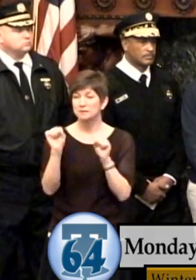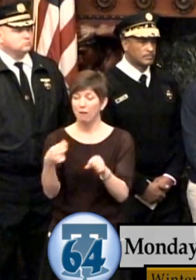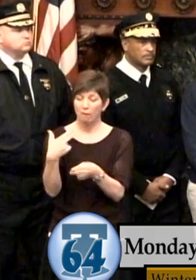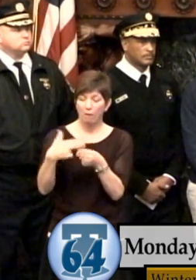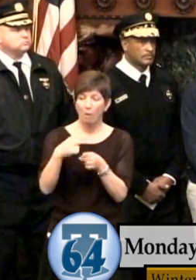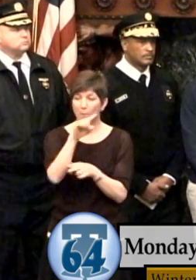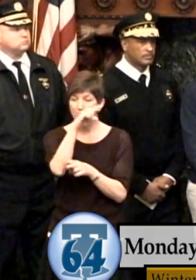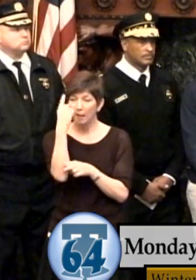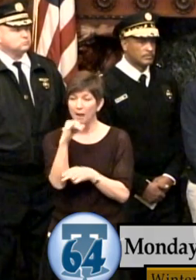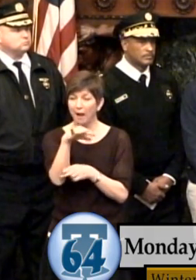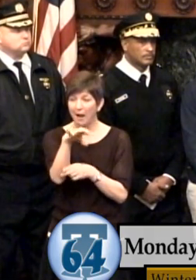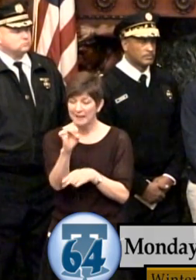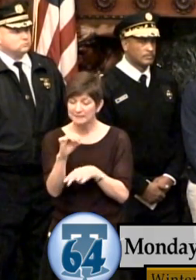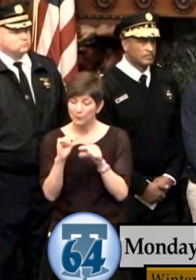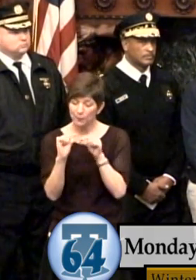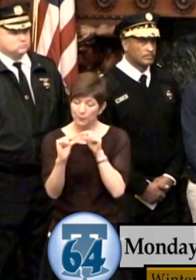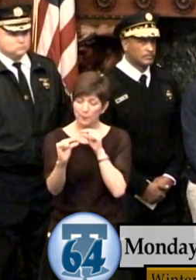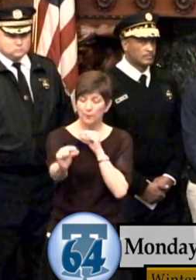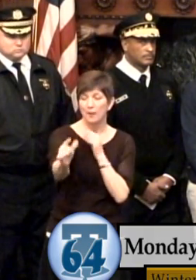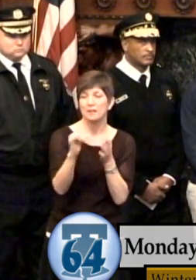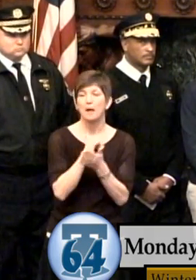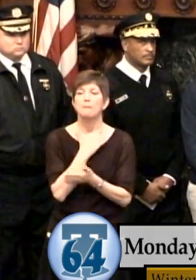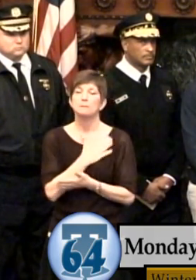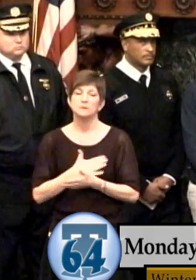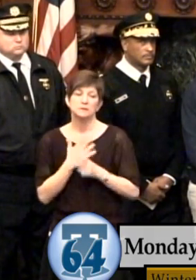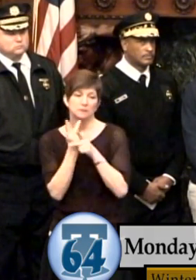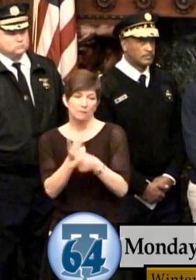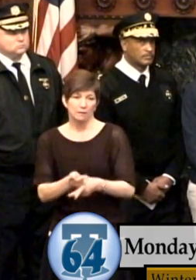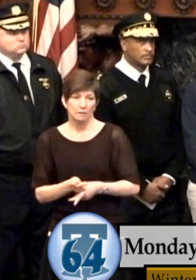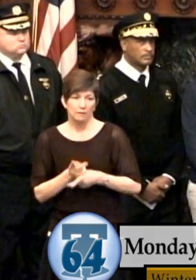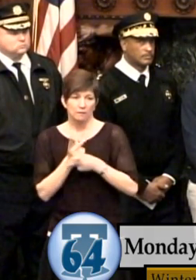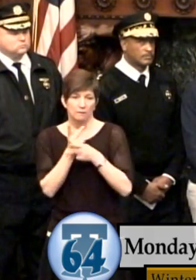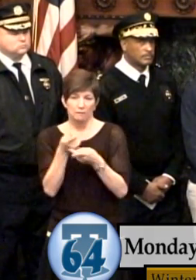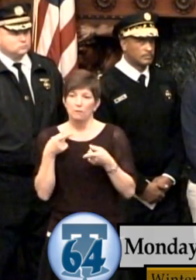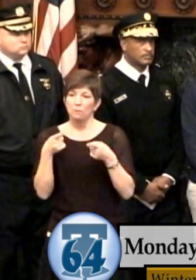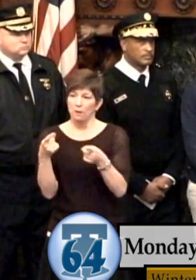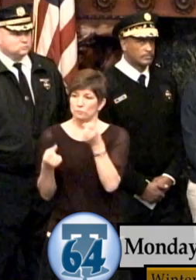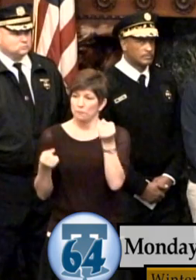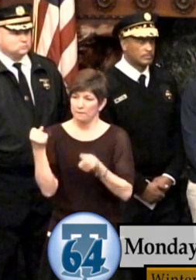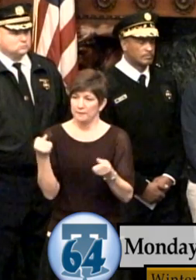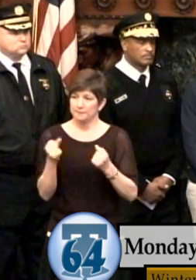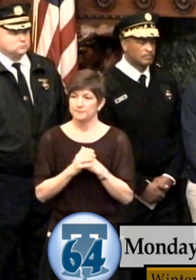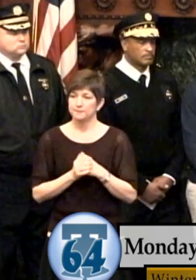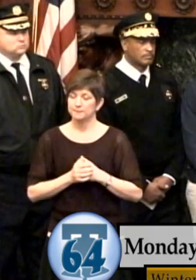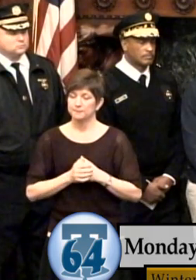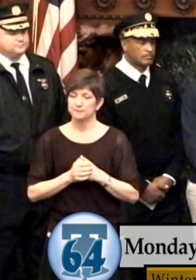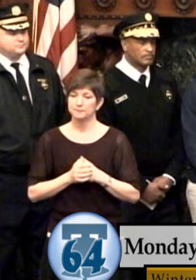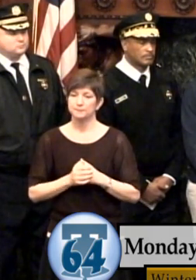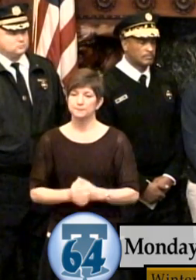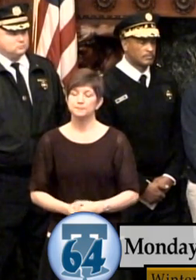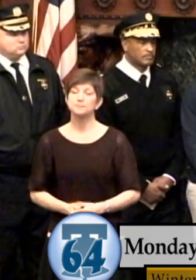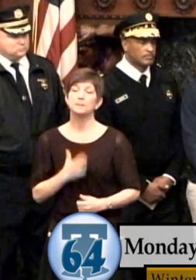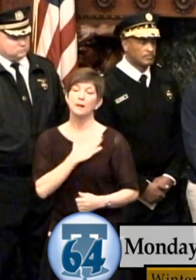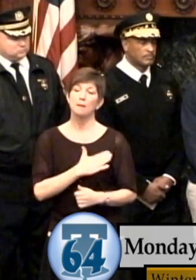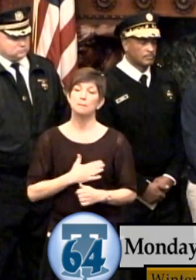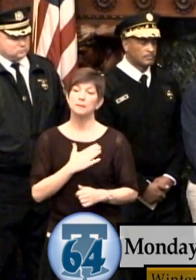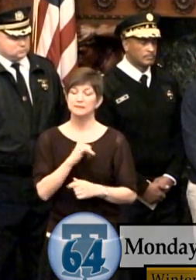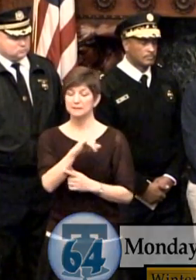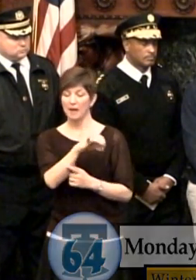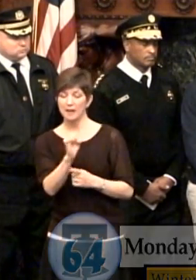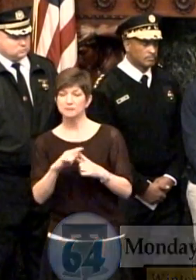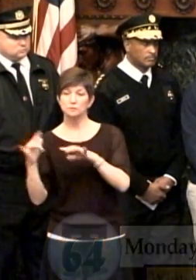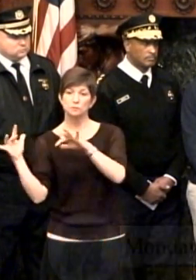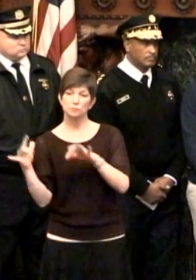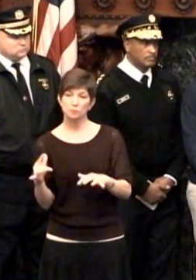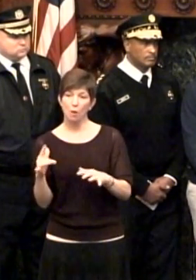to as black ice, on those roadways. Please use extreme caution when you're out driving. Please remove ice and